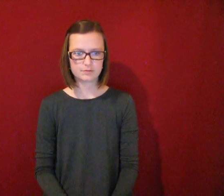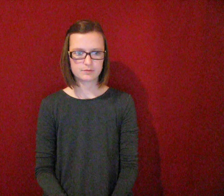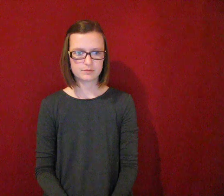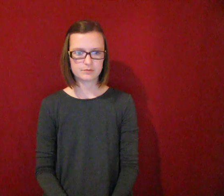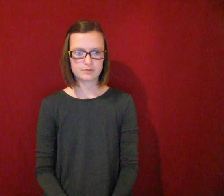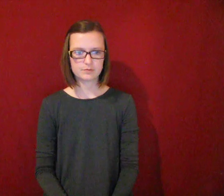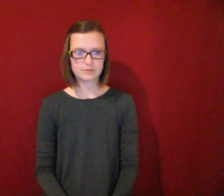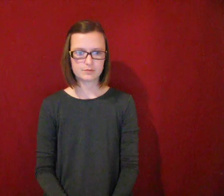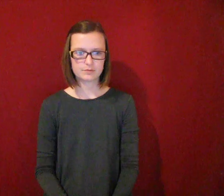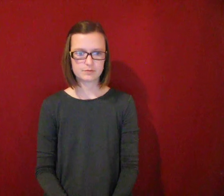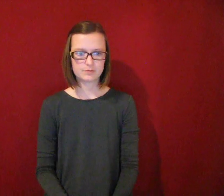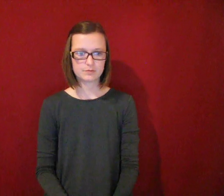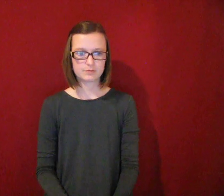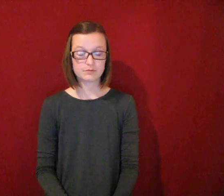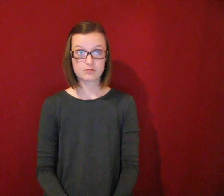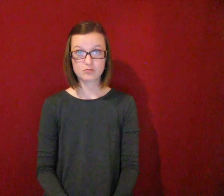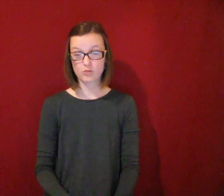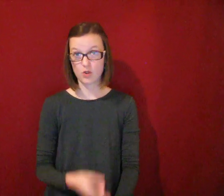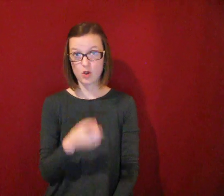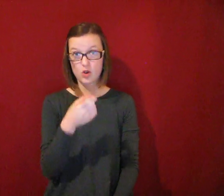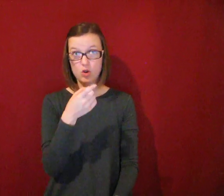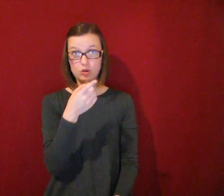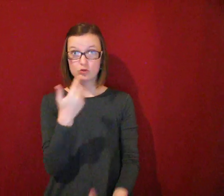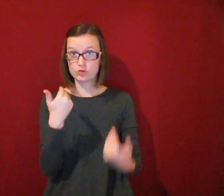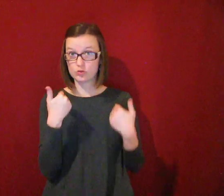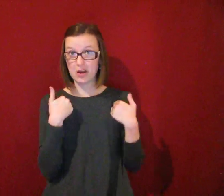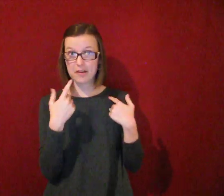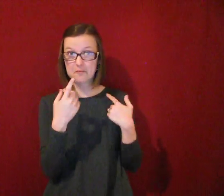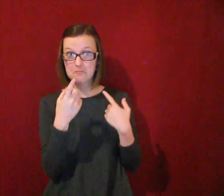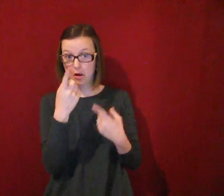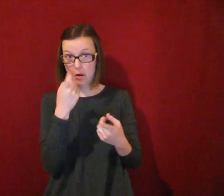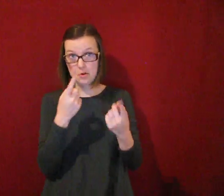Was there any questions that you had for me?